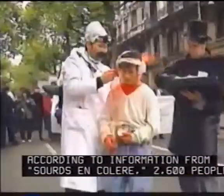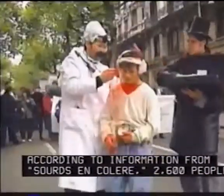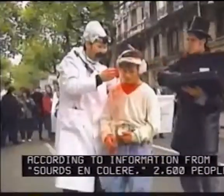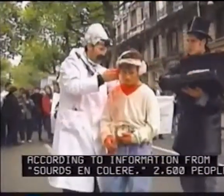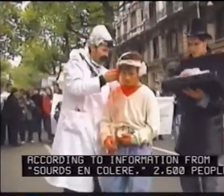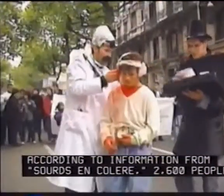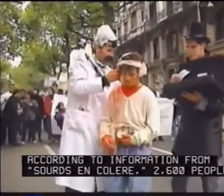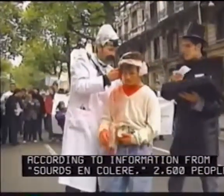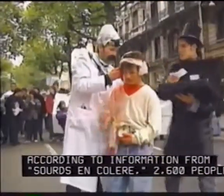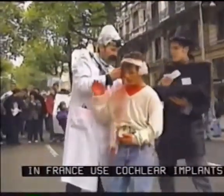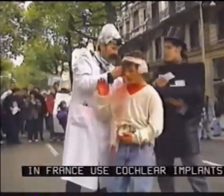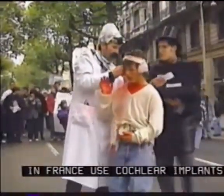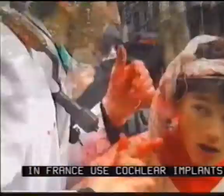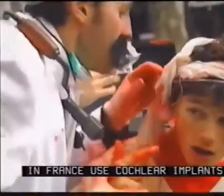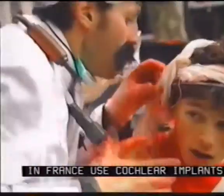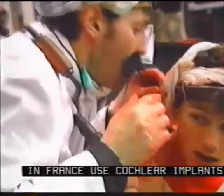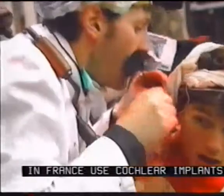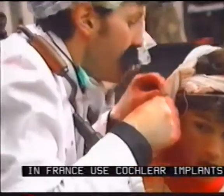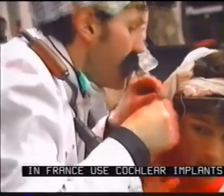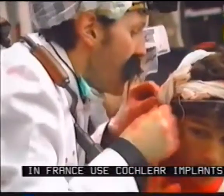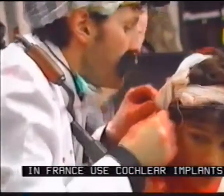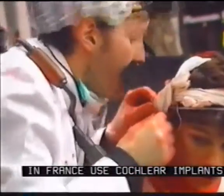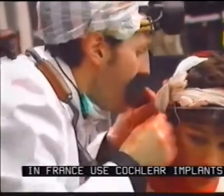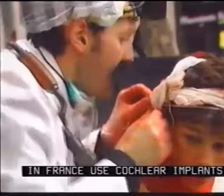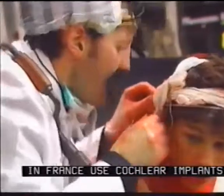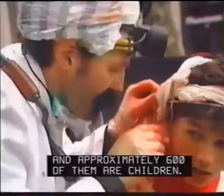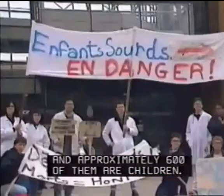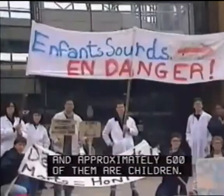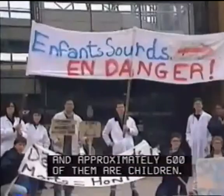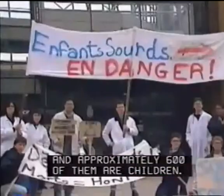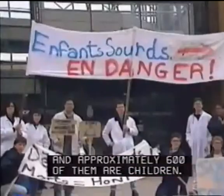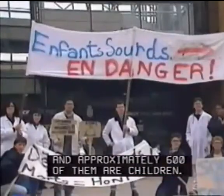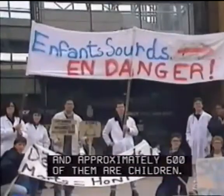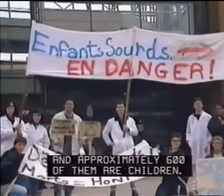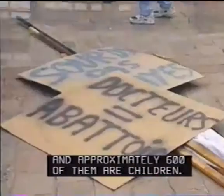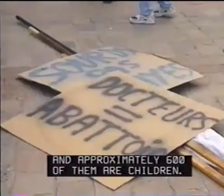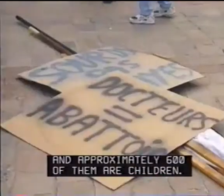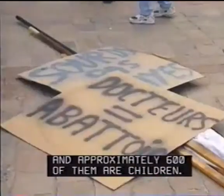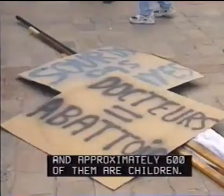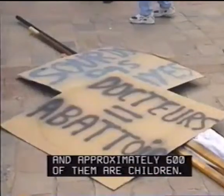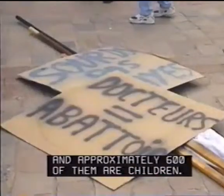2,600 people in France used cochlear implants and approximately 600 of them are children.